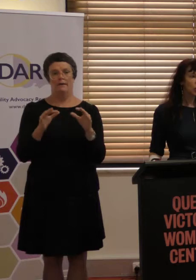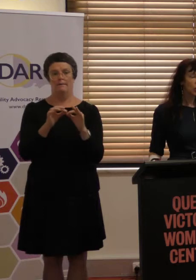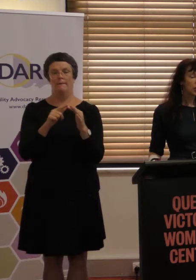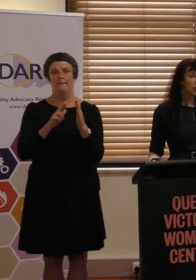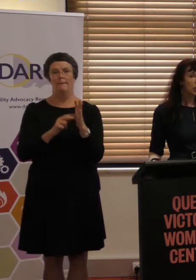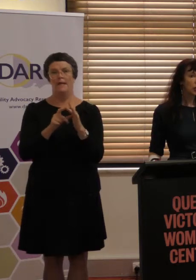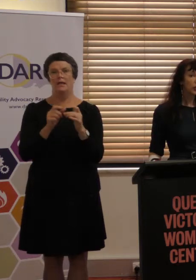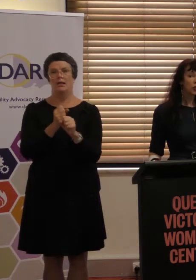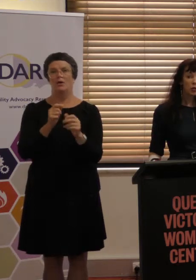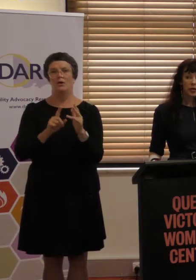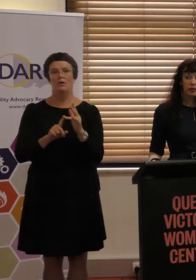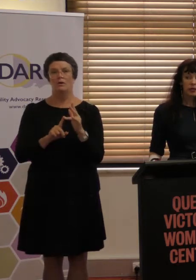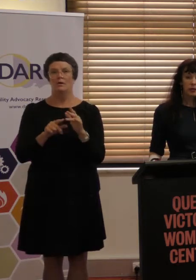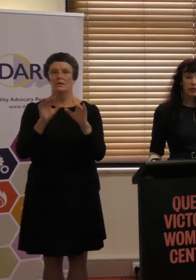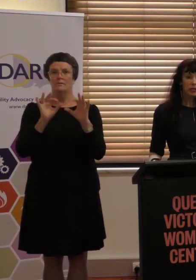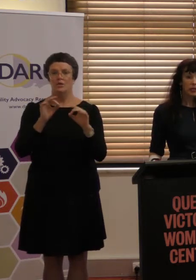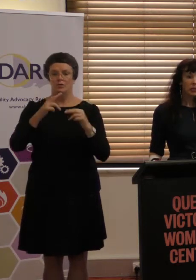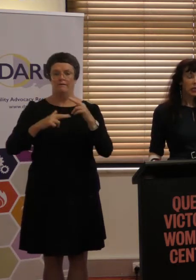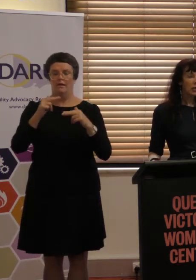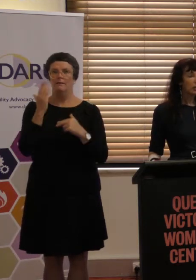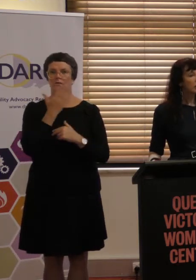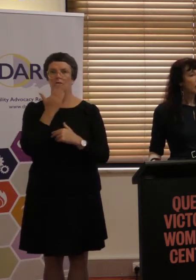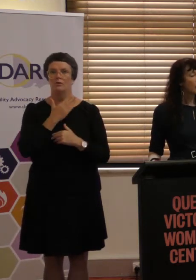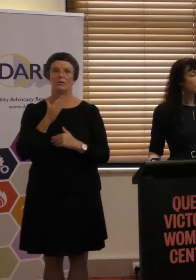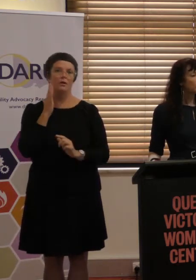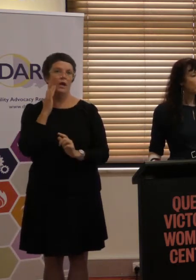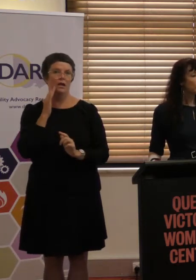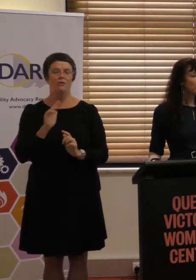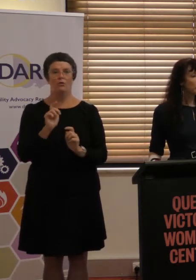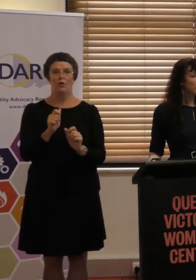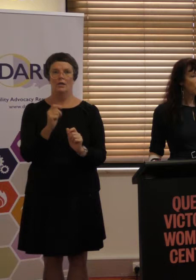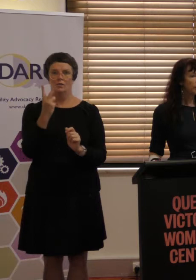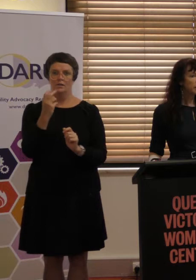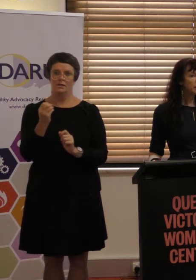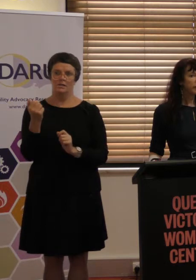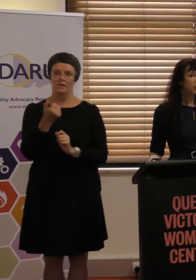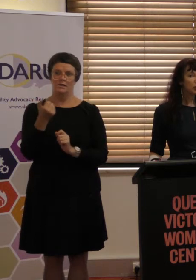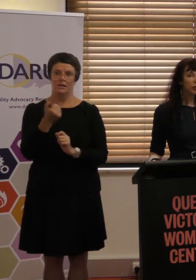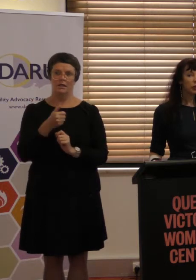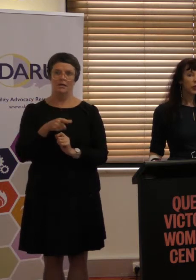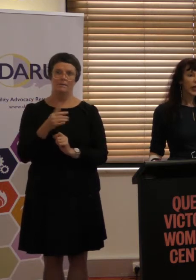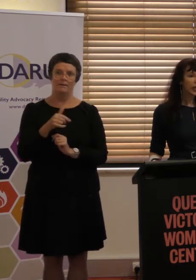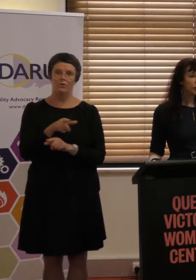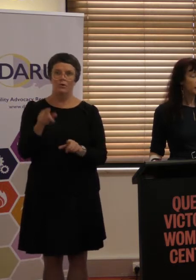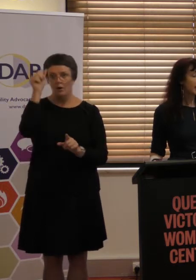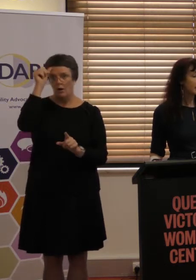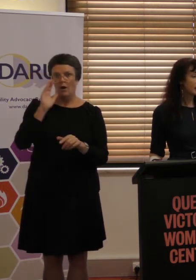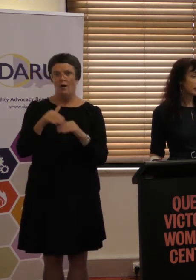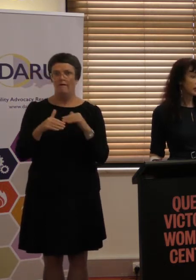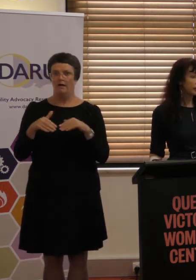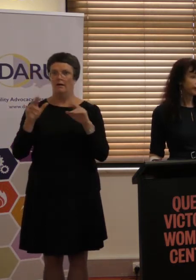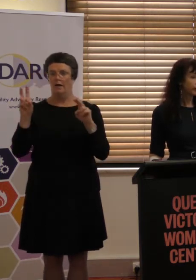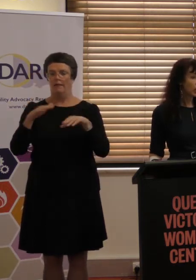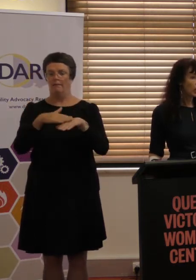school early 2016. I'm sure you probably are more familiar with the blue cage from the